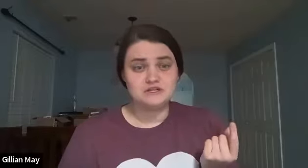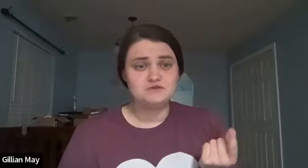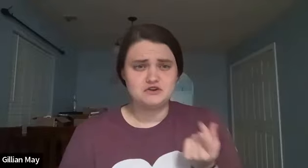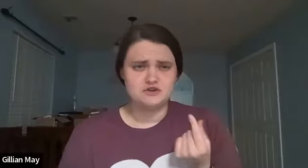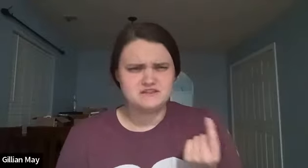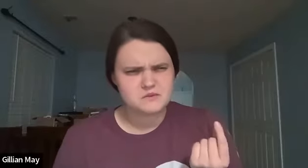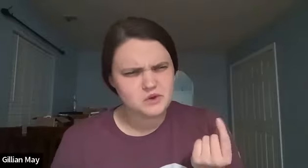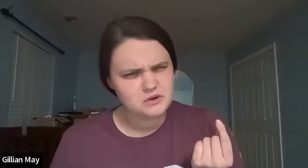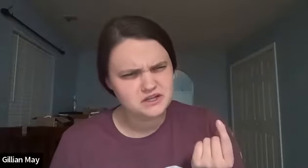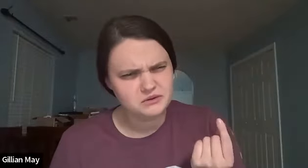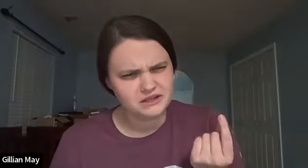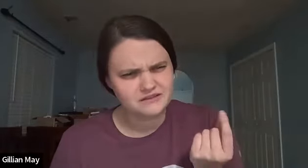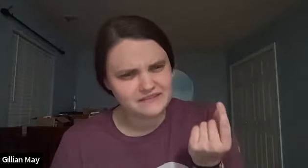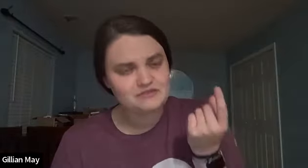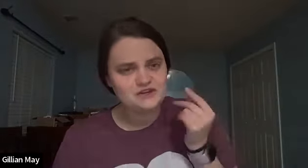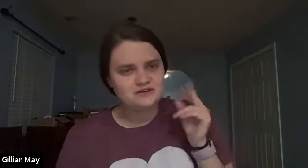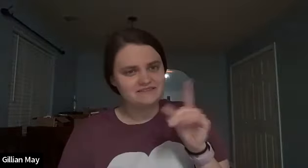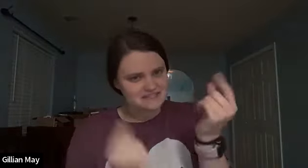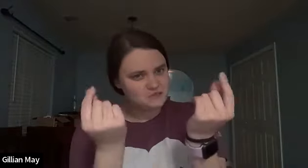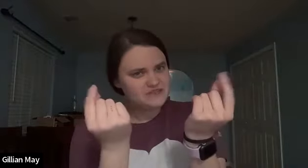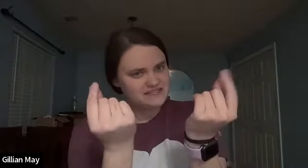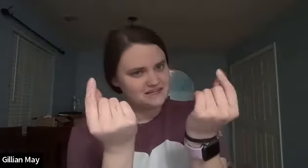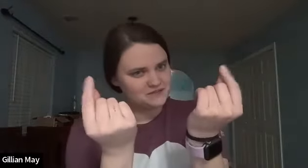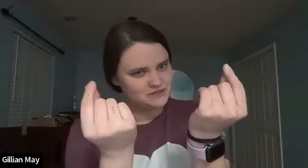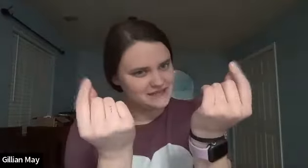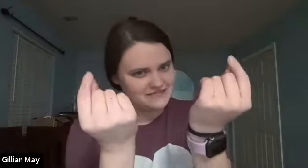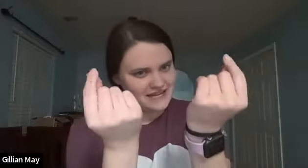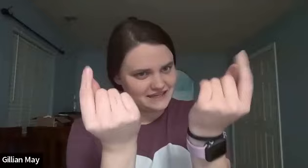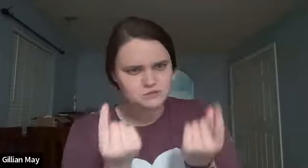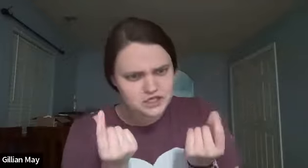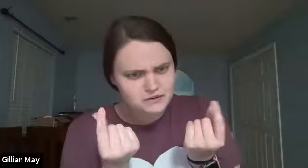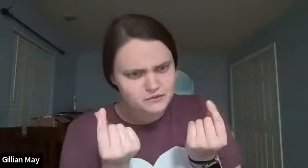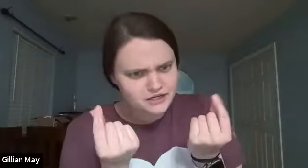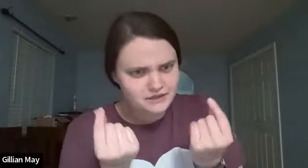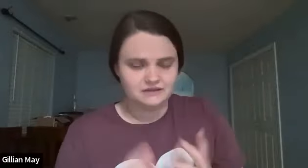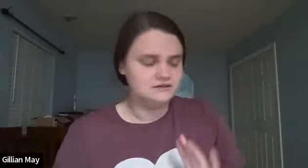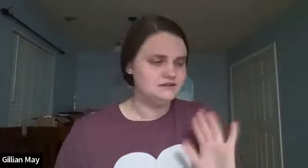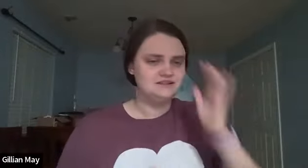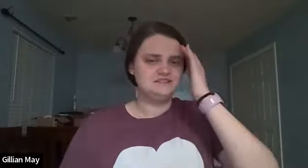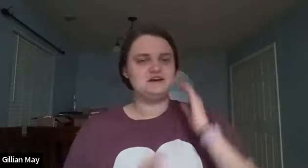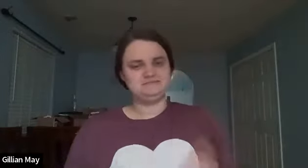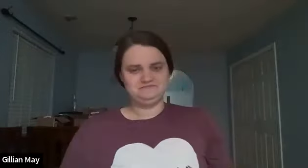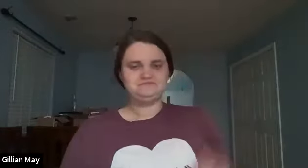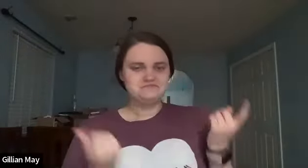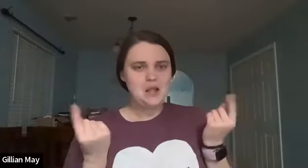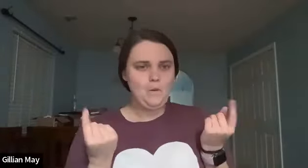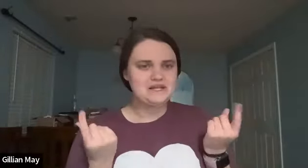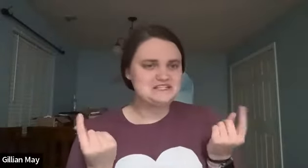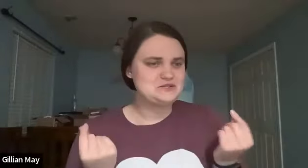when they're nosy, they'll come up and go, what are you doing? Like they literally, this is what they sign to me 20 times a day. Is what are you doing? What are you doing? So what do?